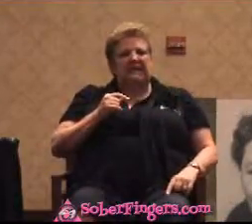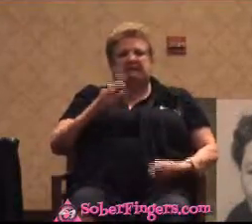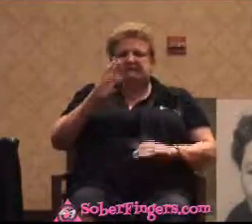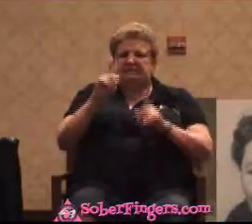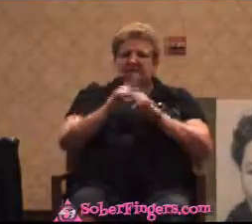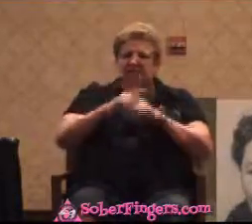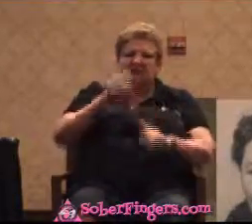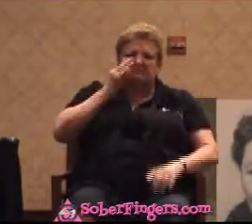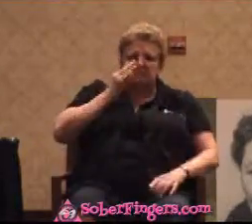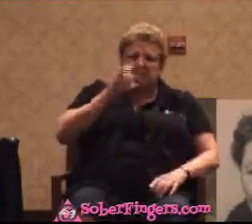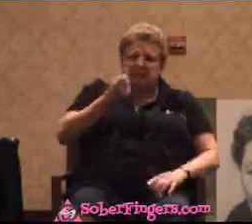big